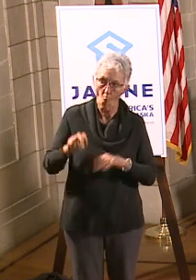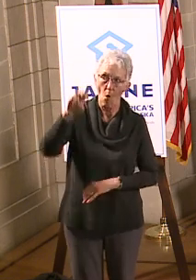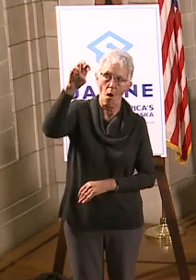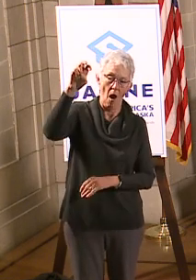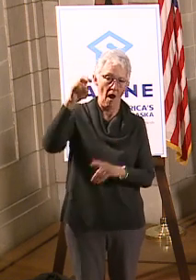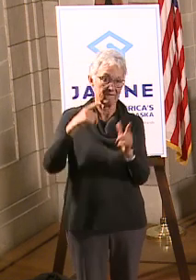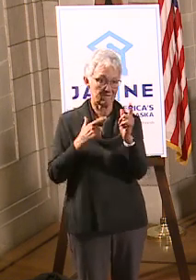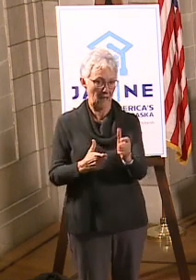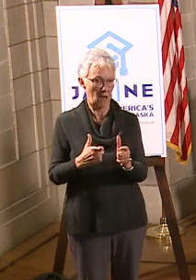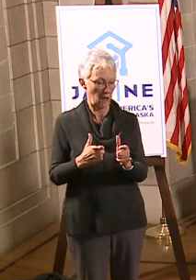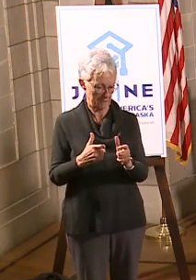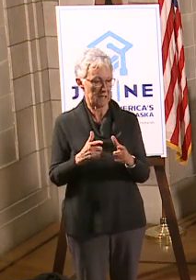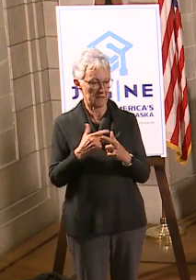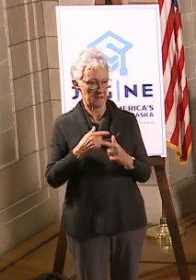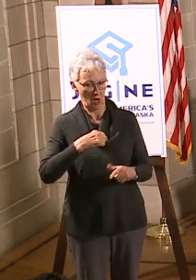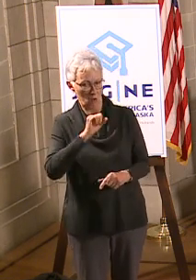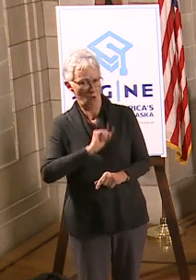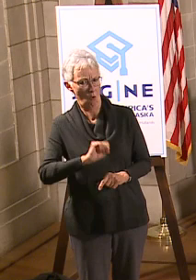And so I